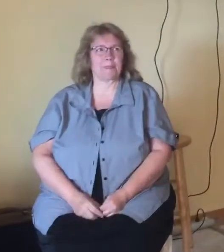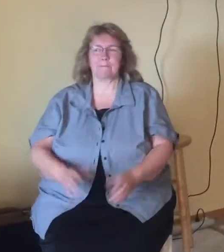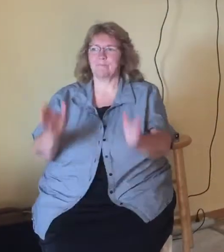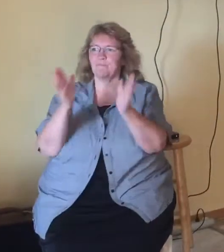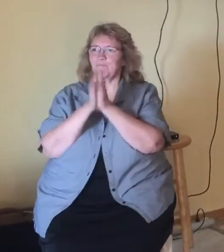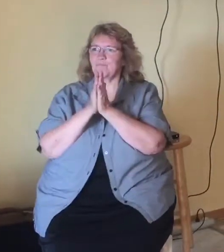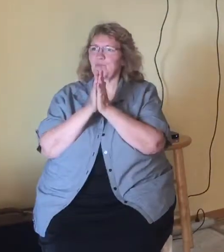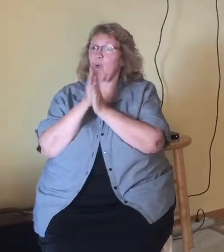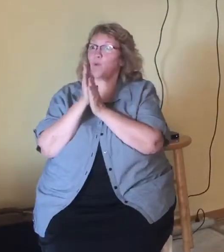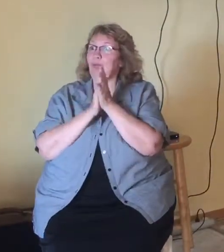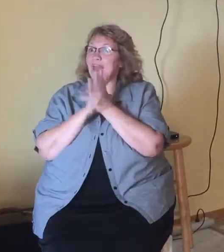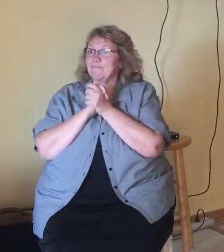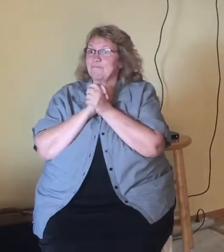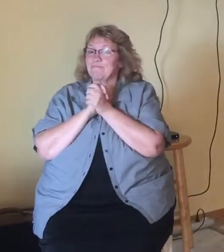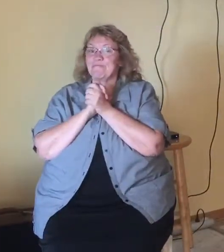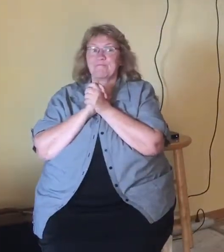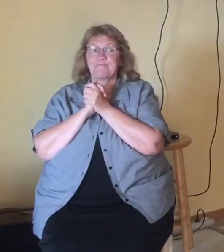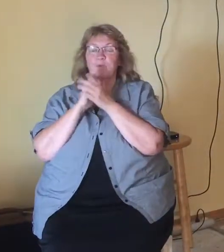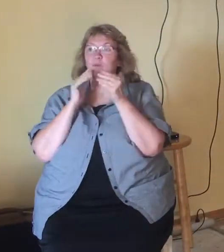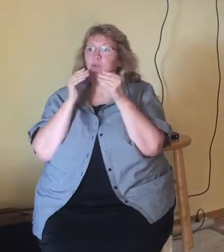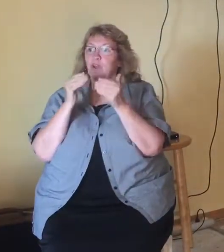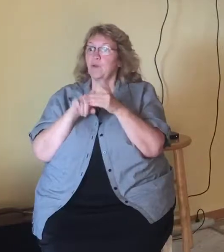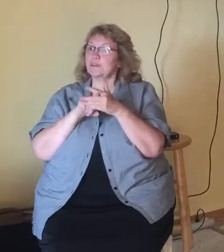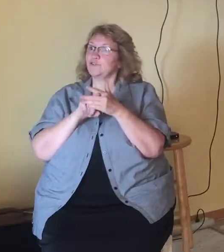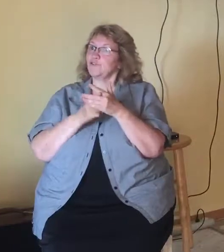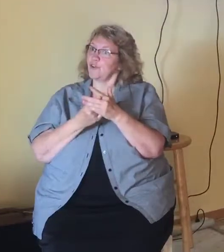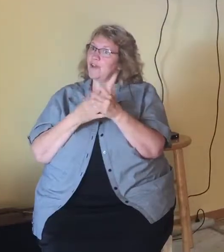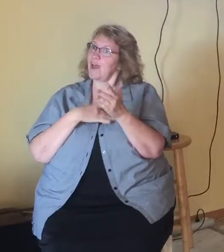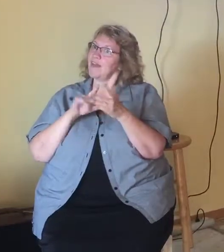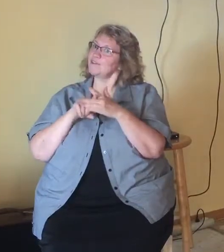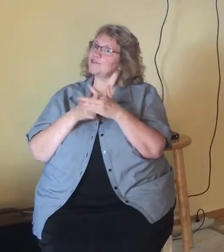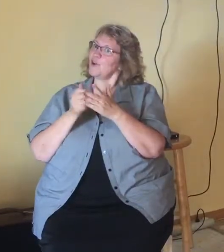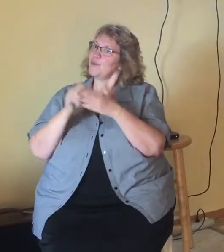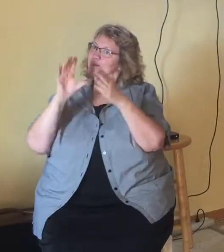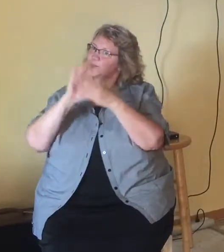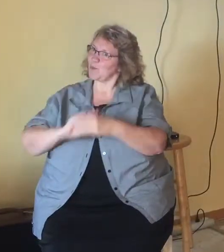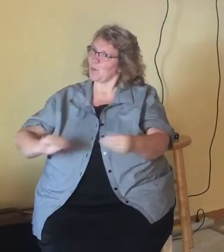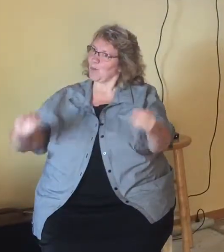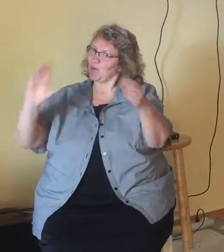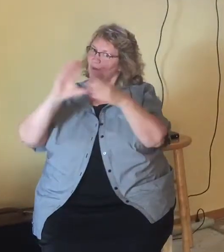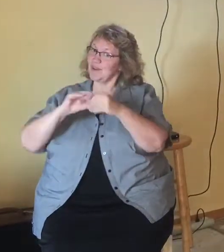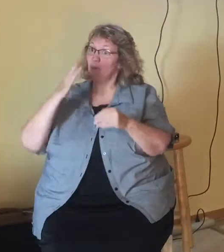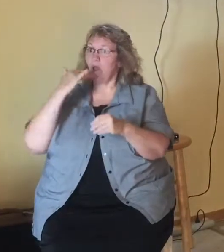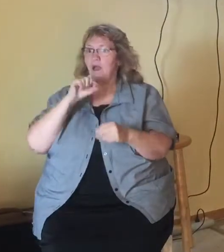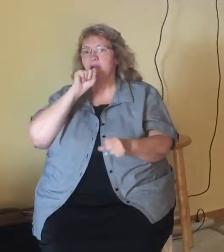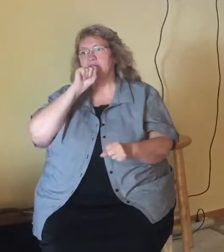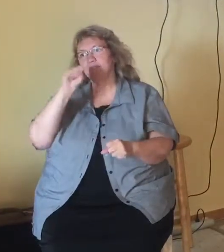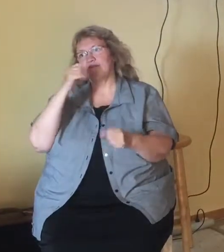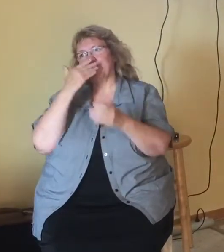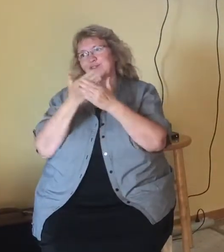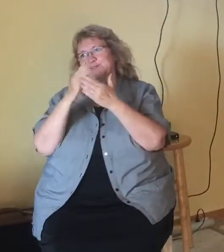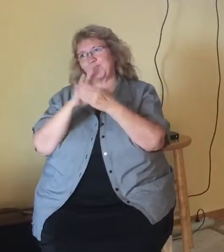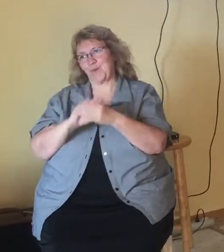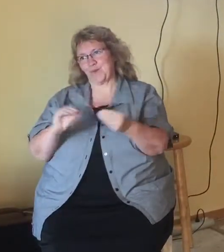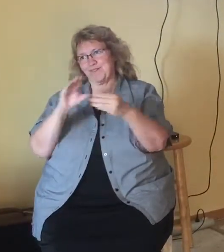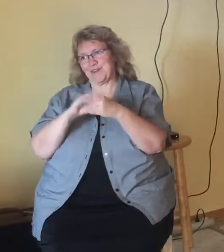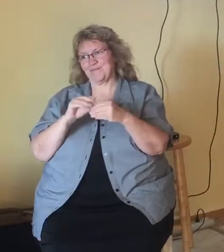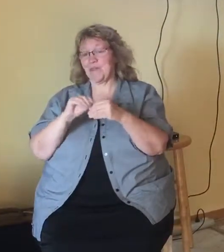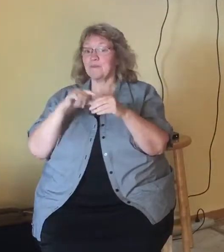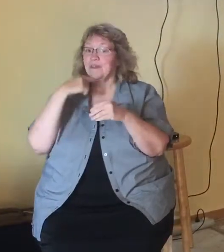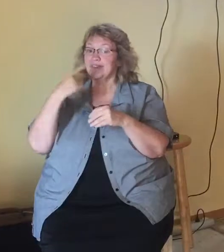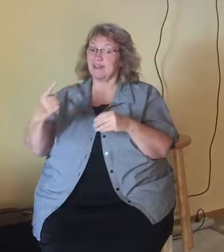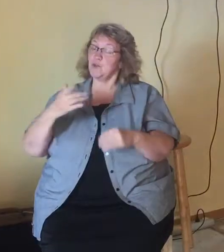Okay, so we're going to get started, and I always like to start with a story because I love a good story. So I'm going to tell you